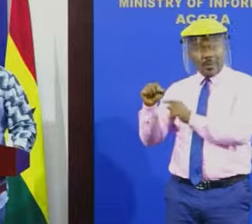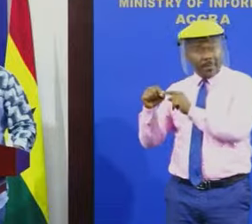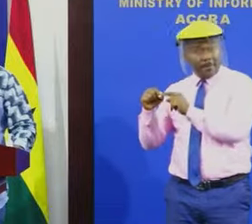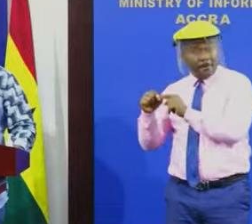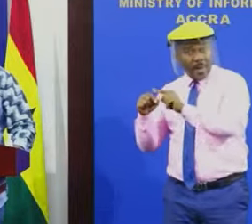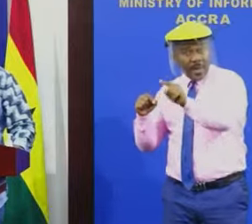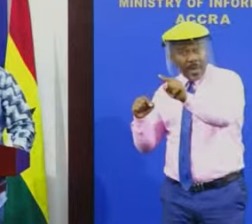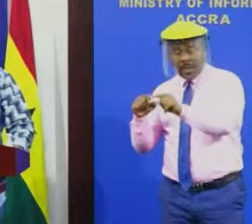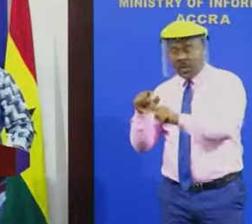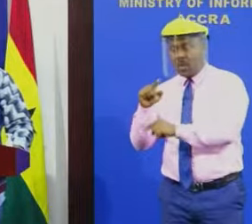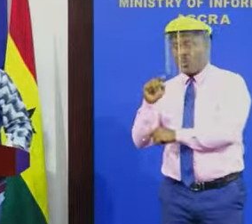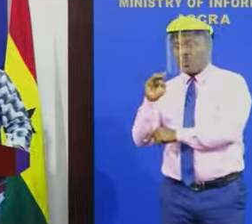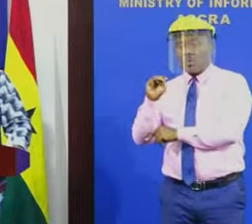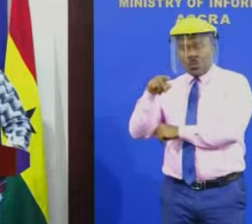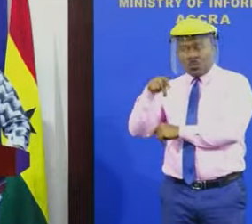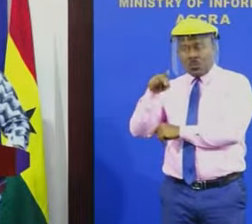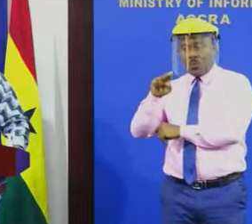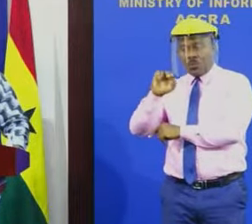about